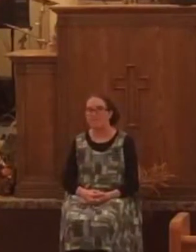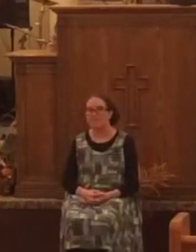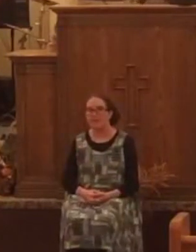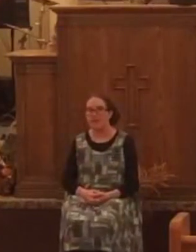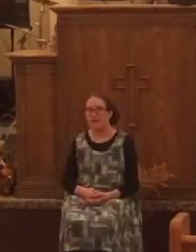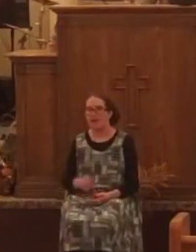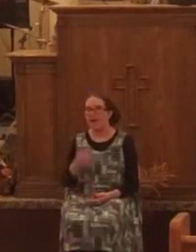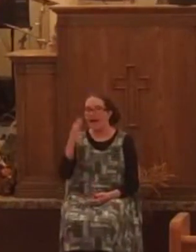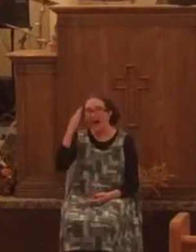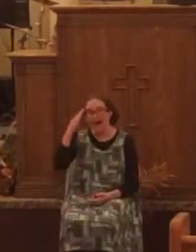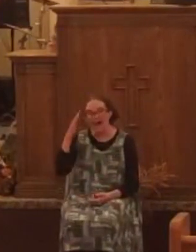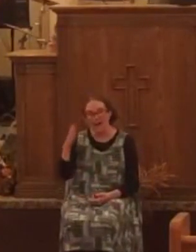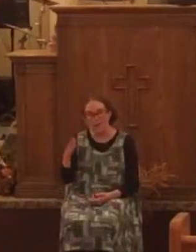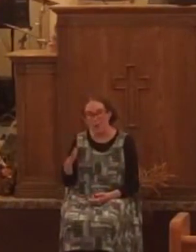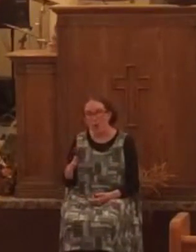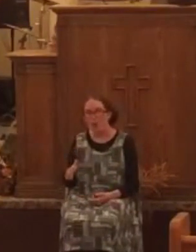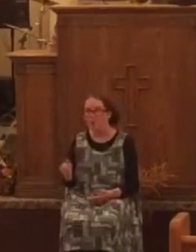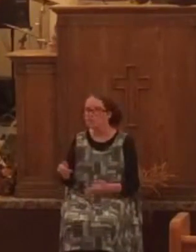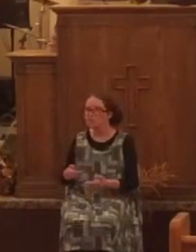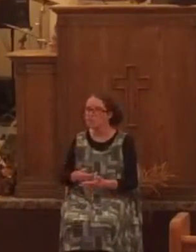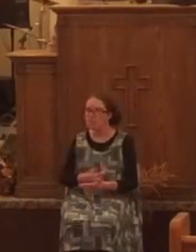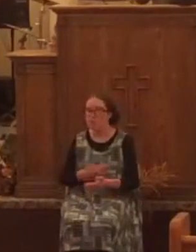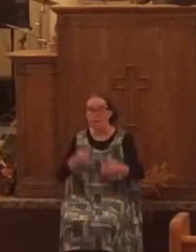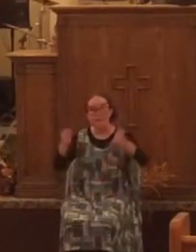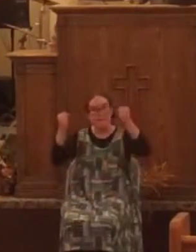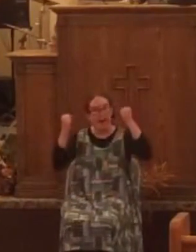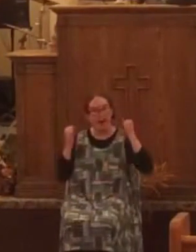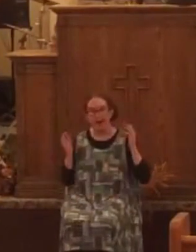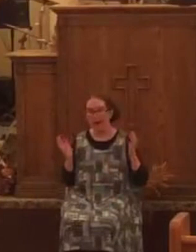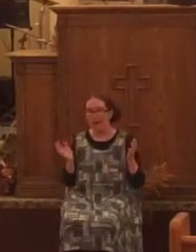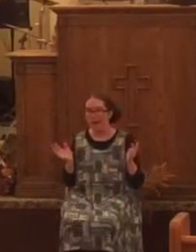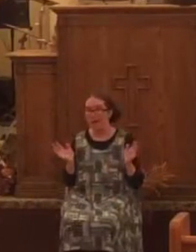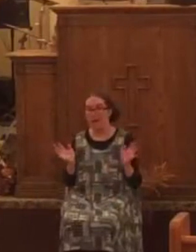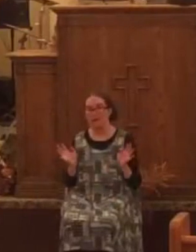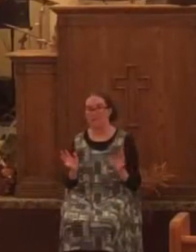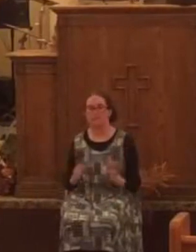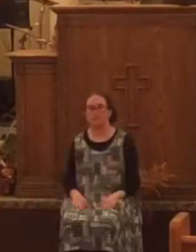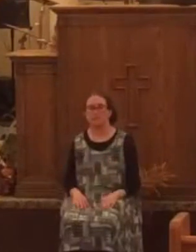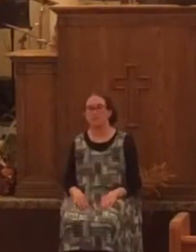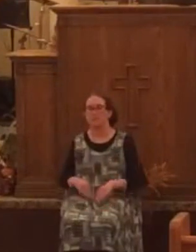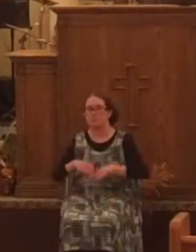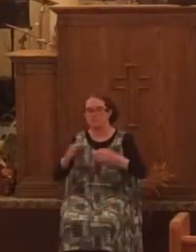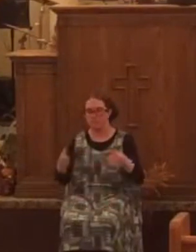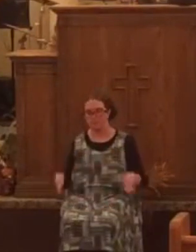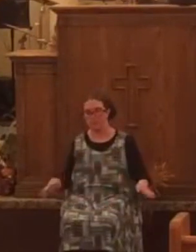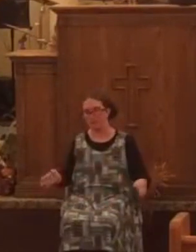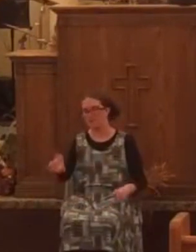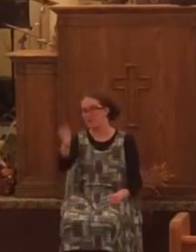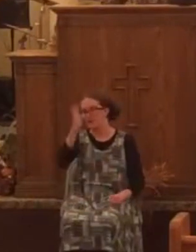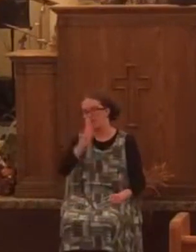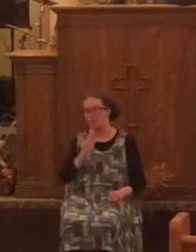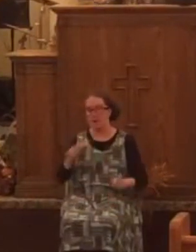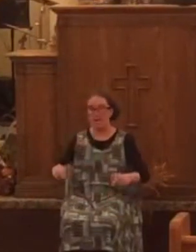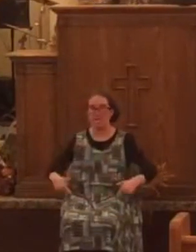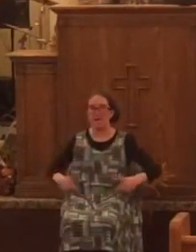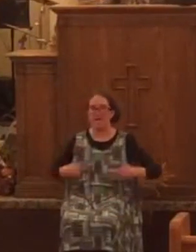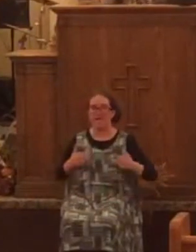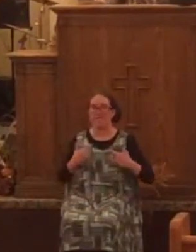with. And I don't know how to handle this newfound power, this newfound presence of God in my